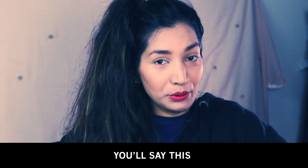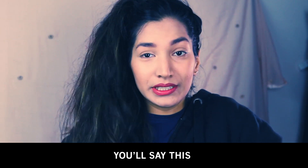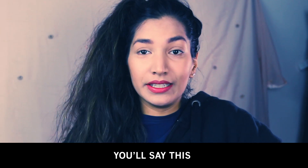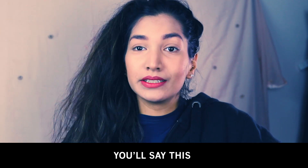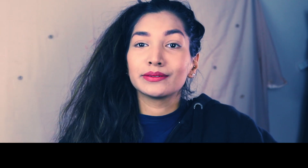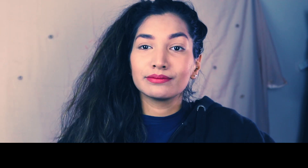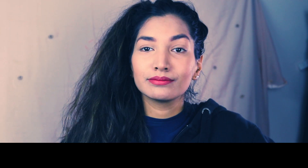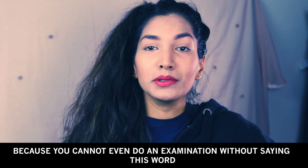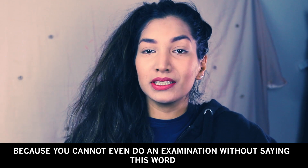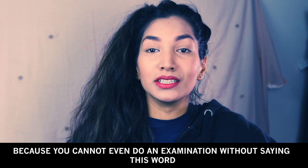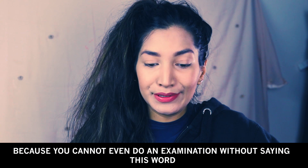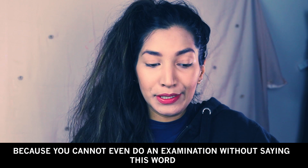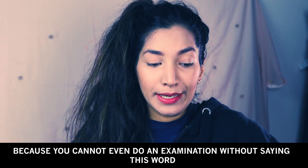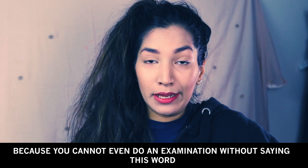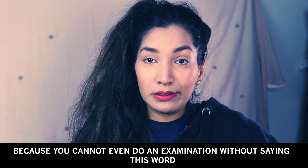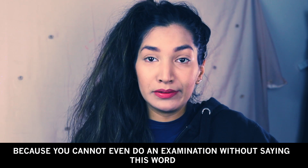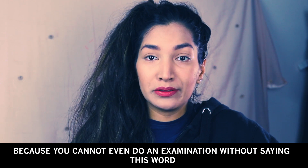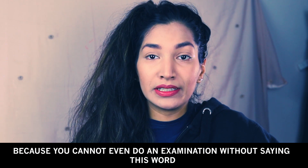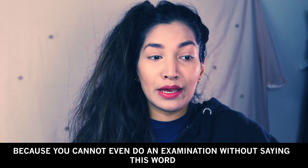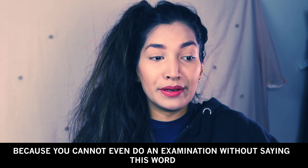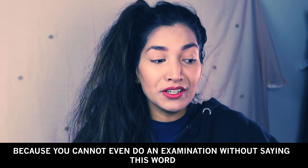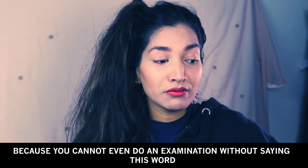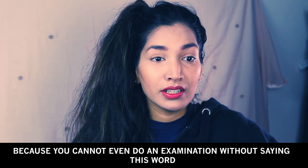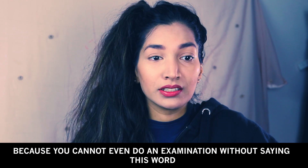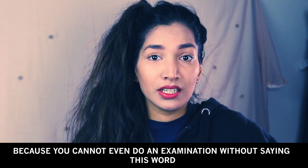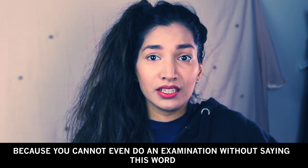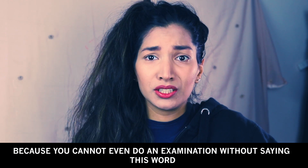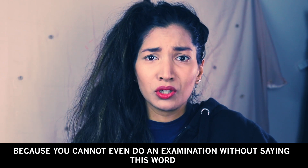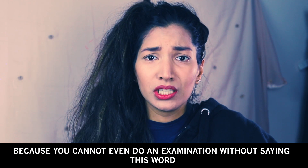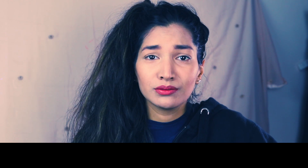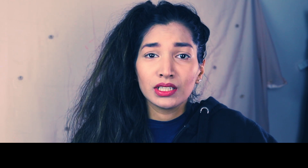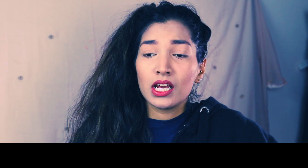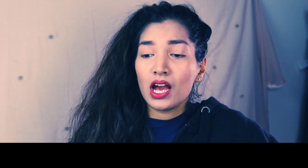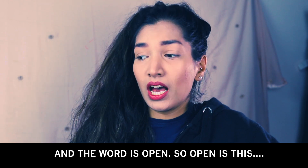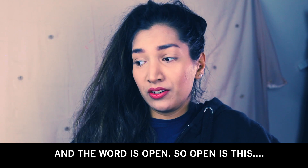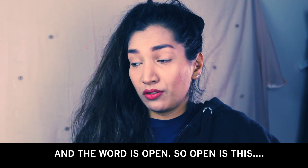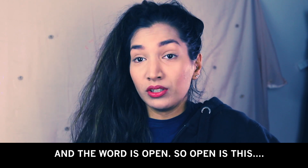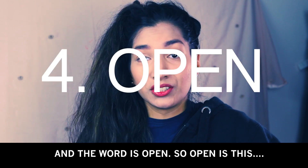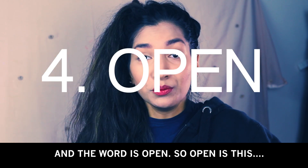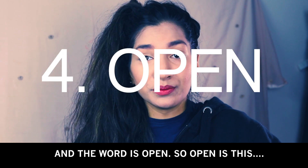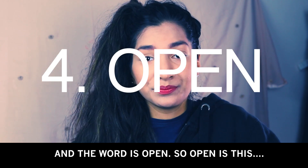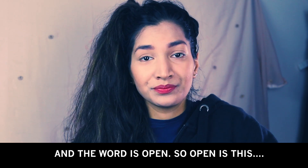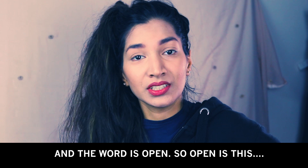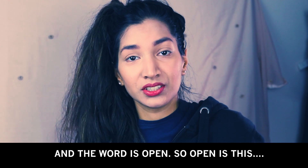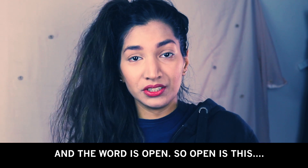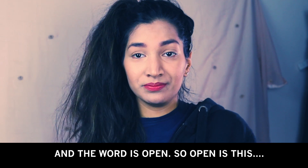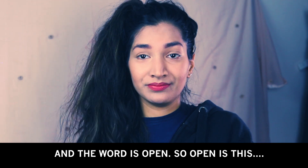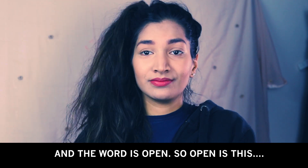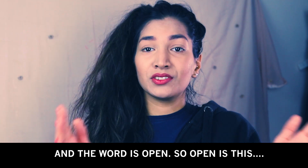you'll say this because you cannot even do an examination without saying this word. And the word is open. So